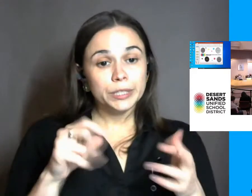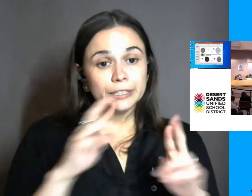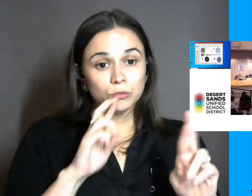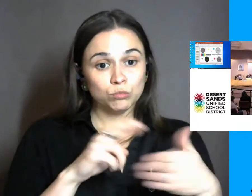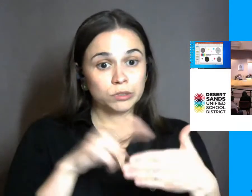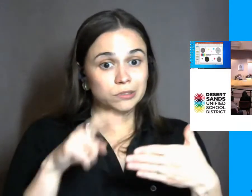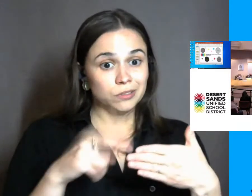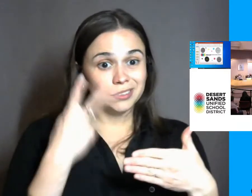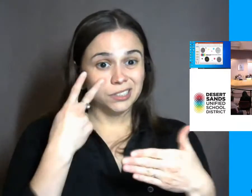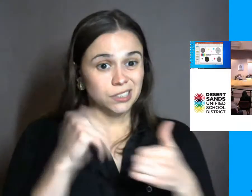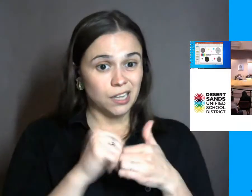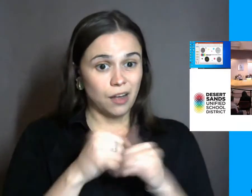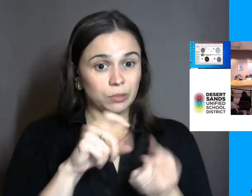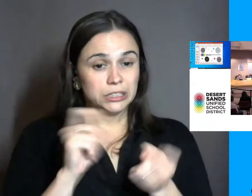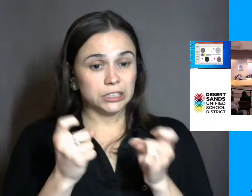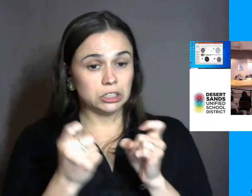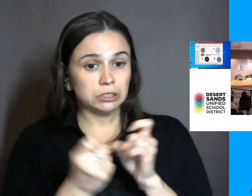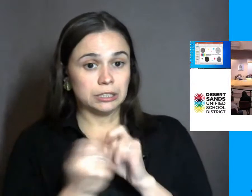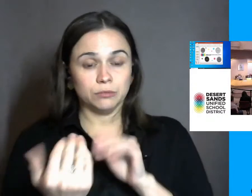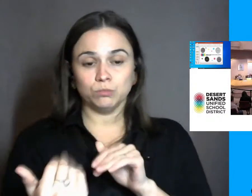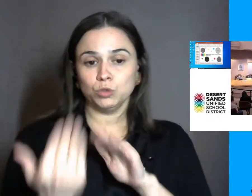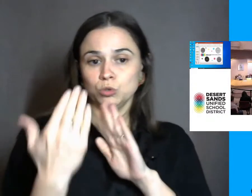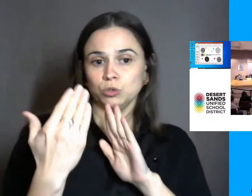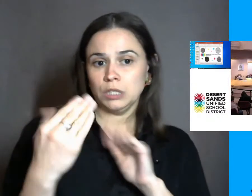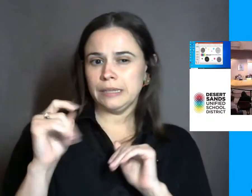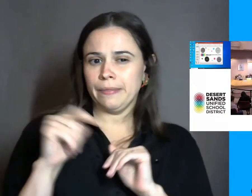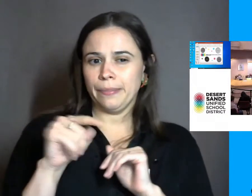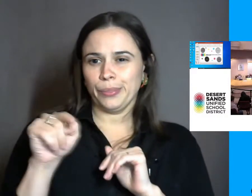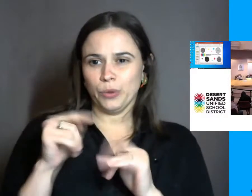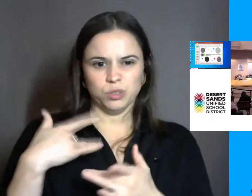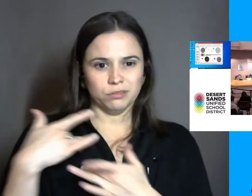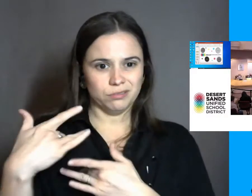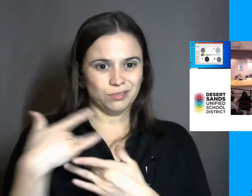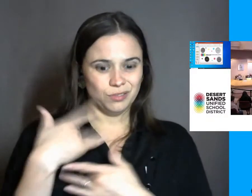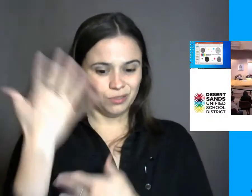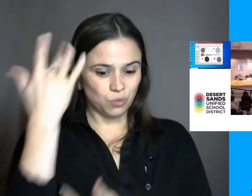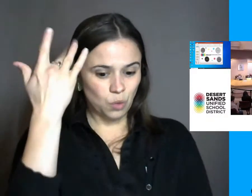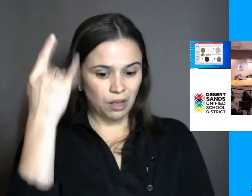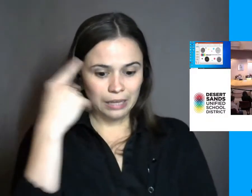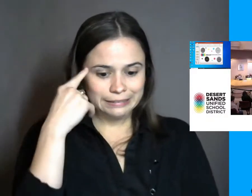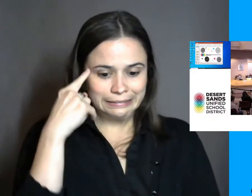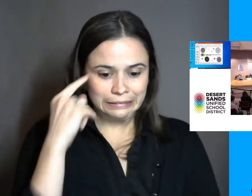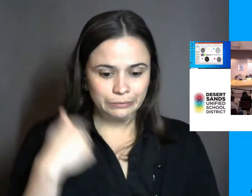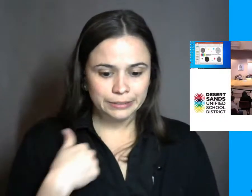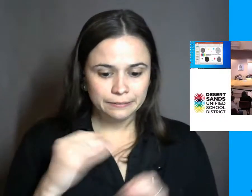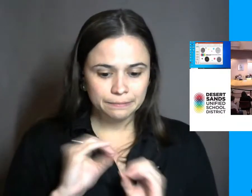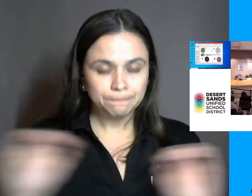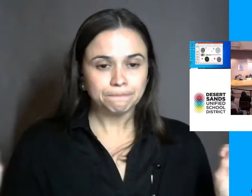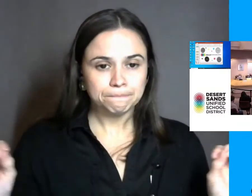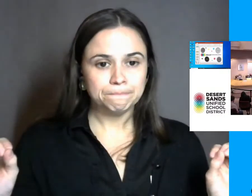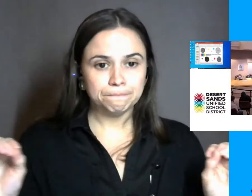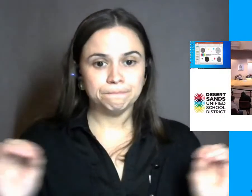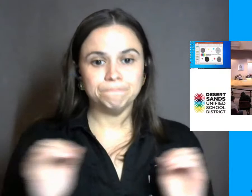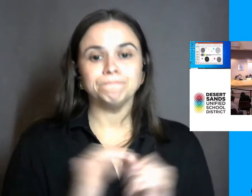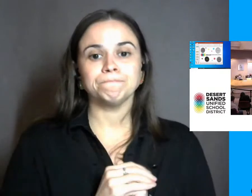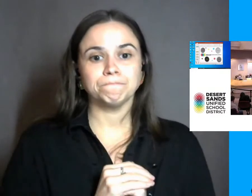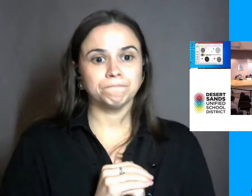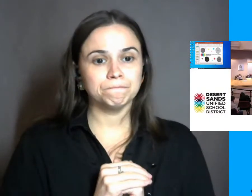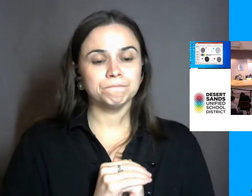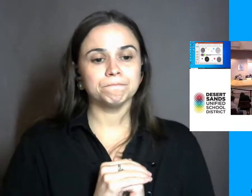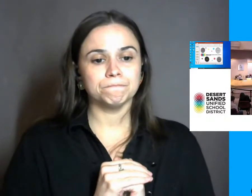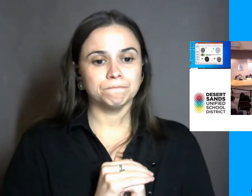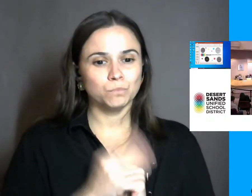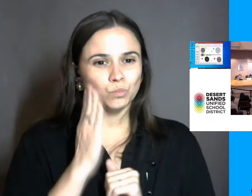and adjust to make sure we're addressing those concerns, because I don't think we have anything that we've talked about for helping